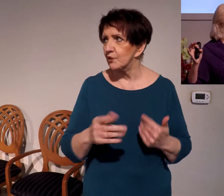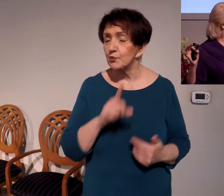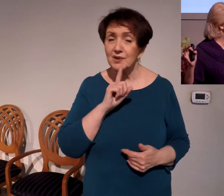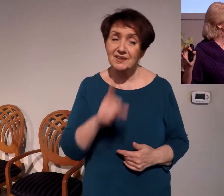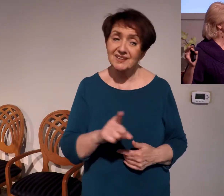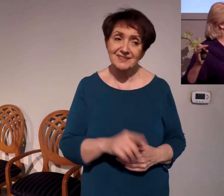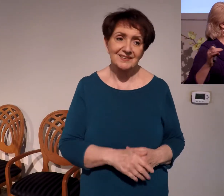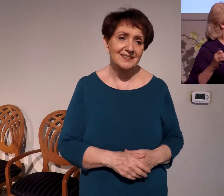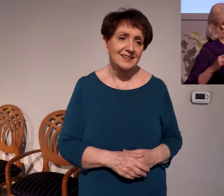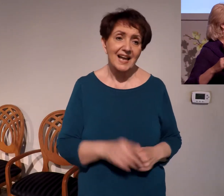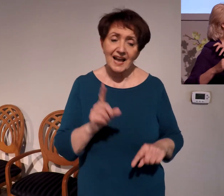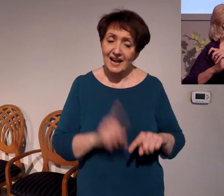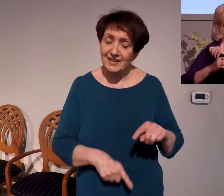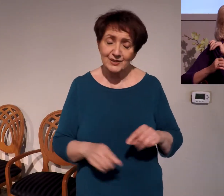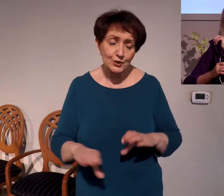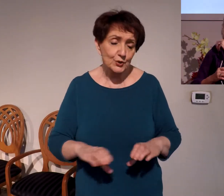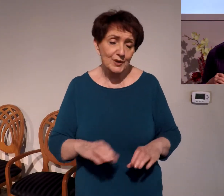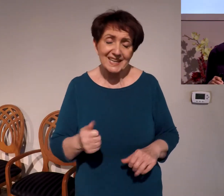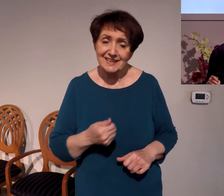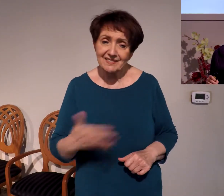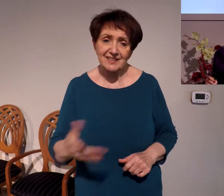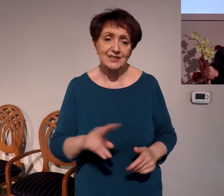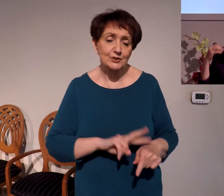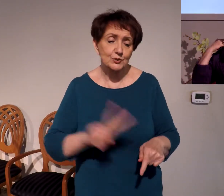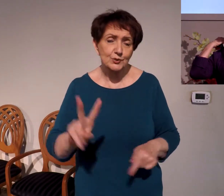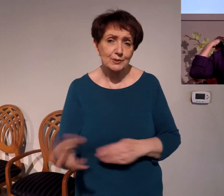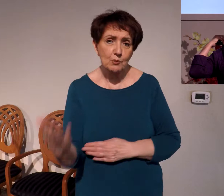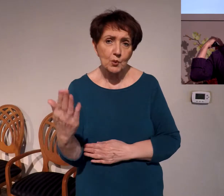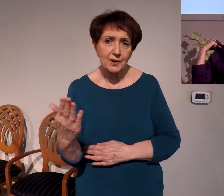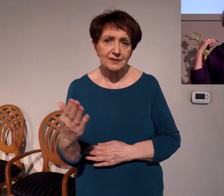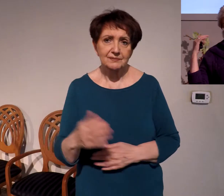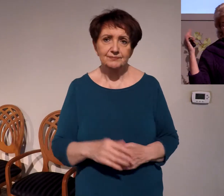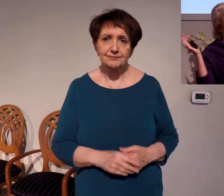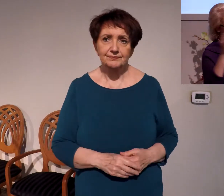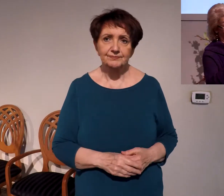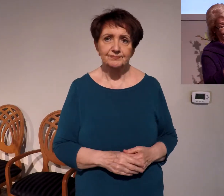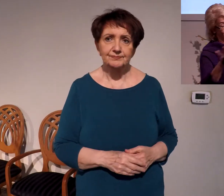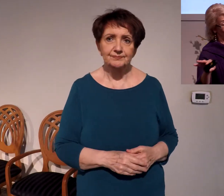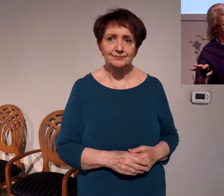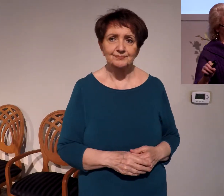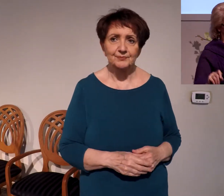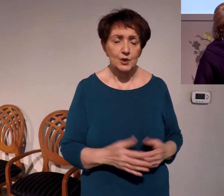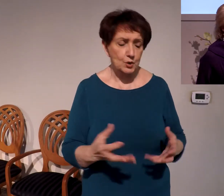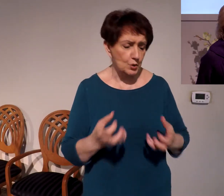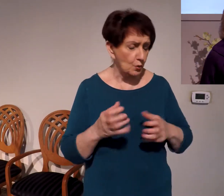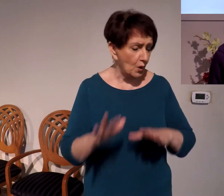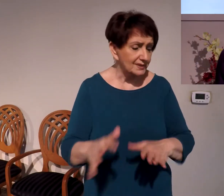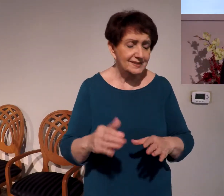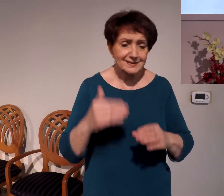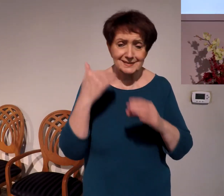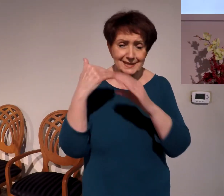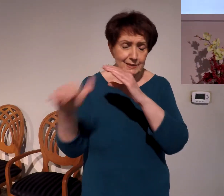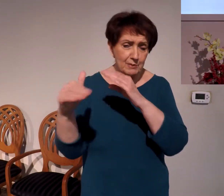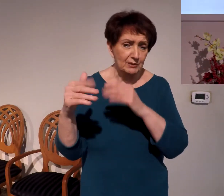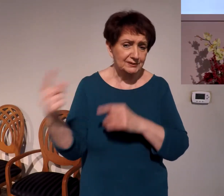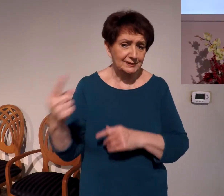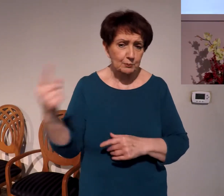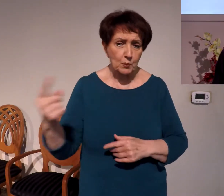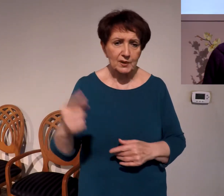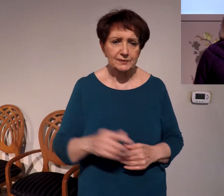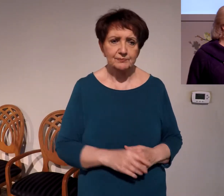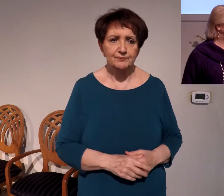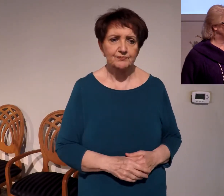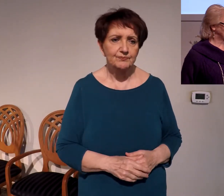seldom anything we can do at 2 o'clock in the morning, and the last thing we want to do is send that email. Don't do it. Do not go